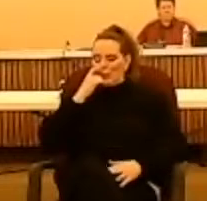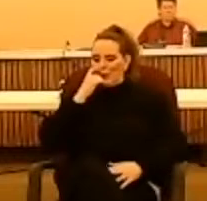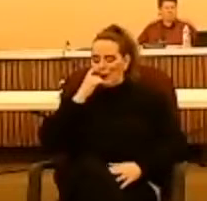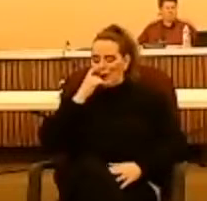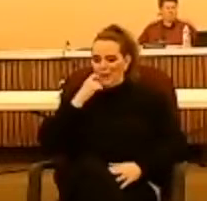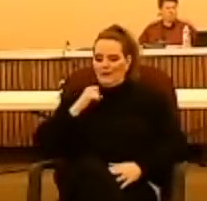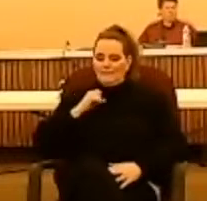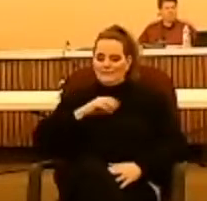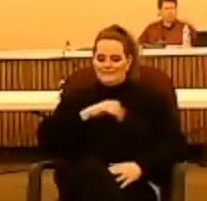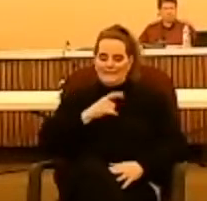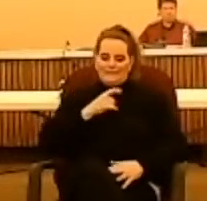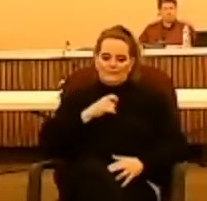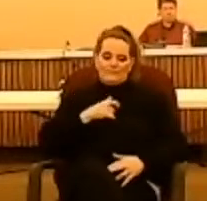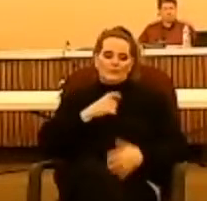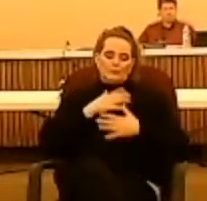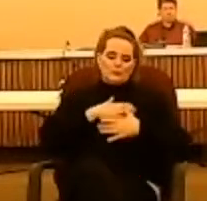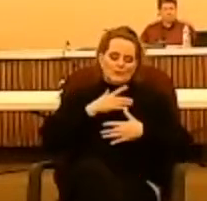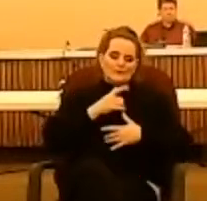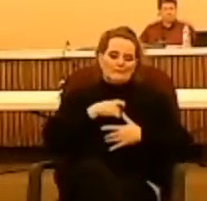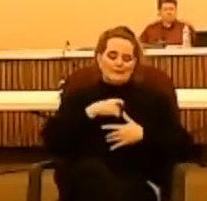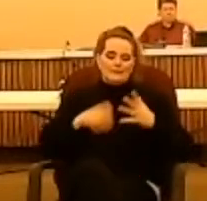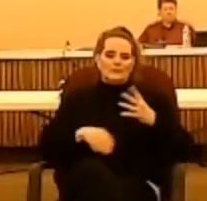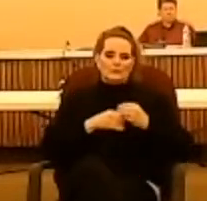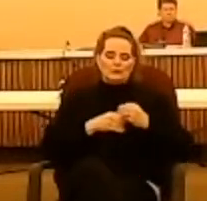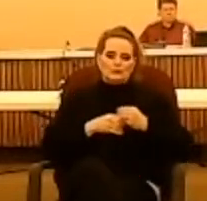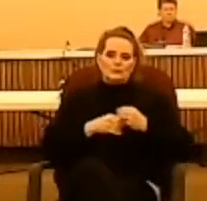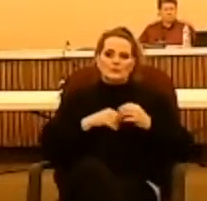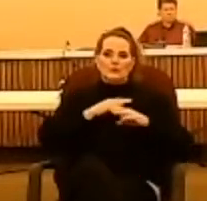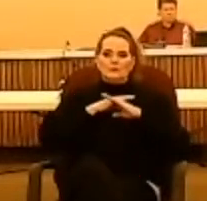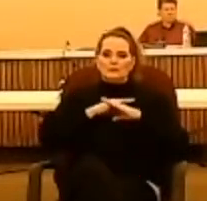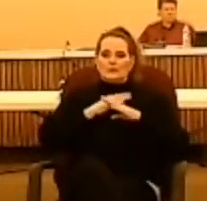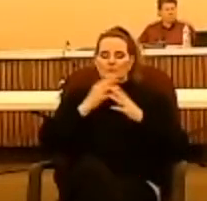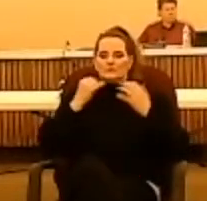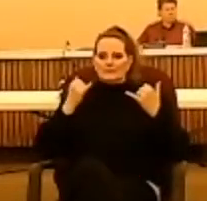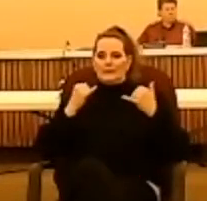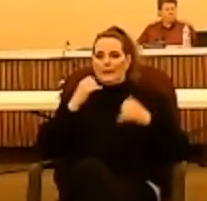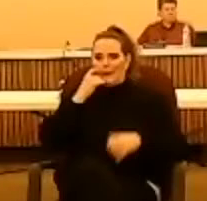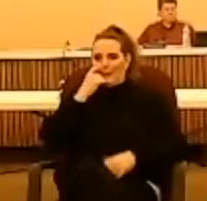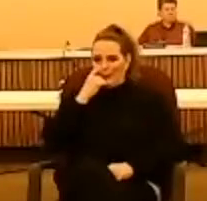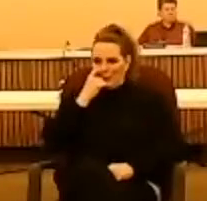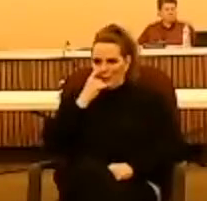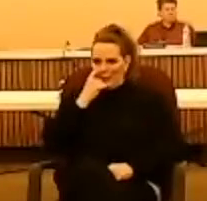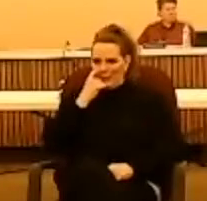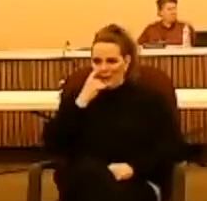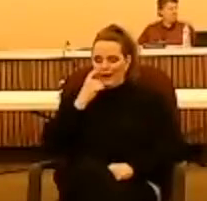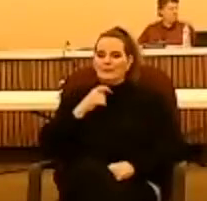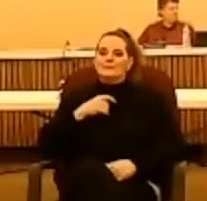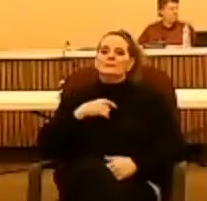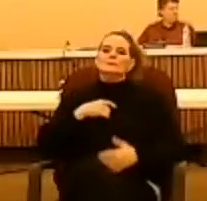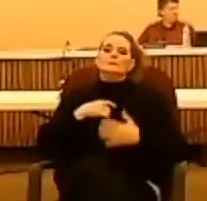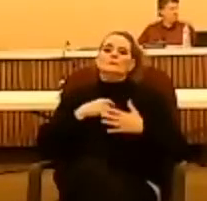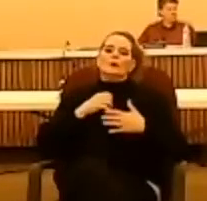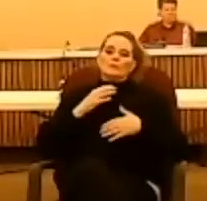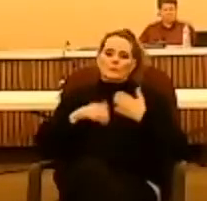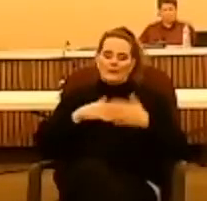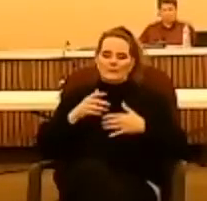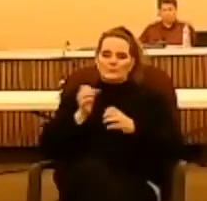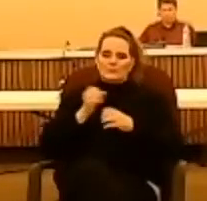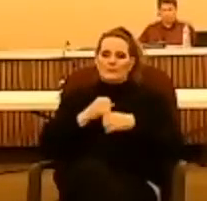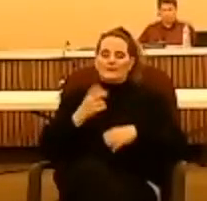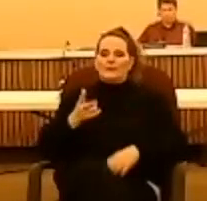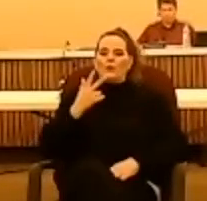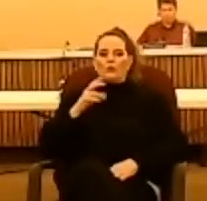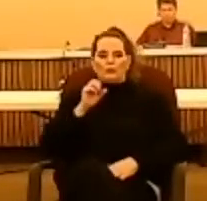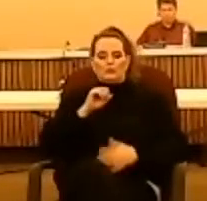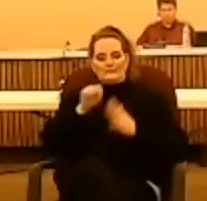additional shelter today during the grab and go pickup. Progress is being made on the three-season room at the